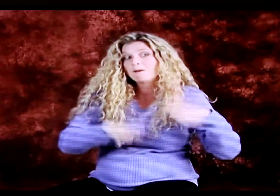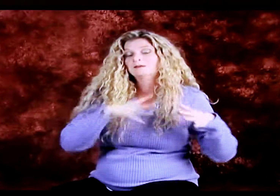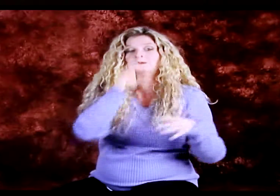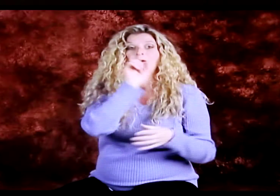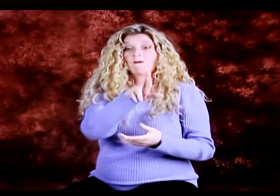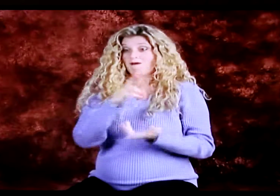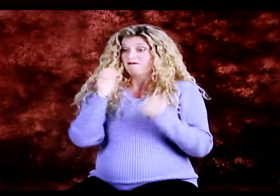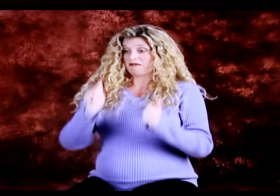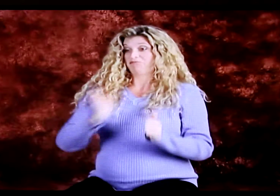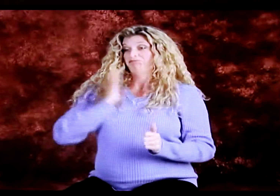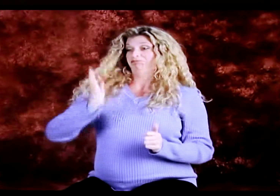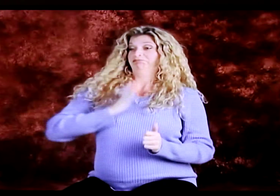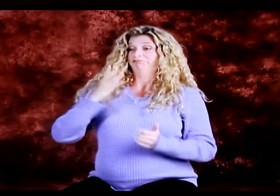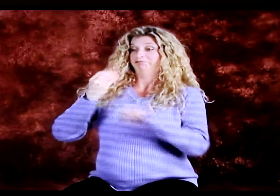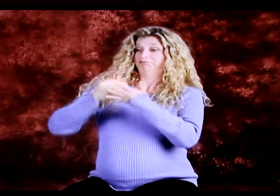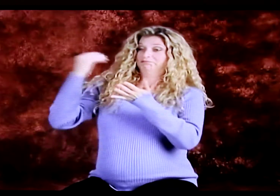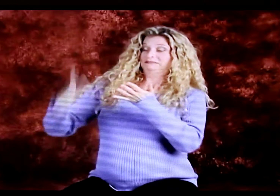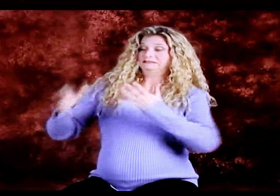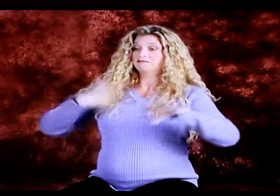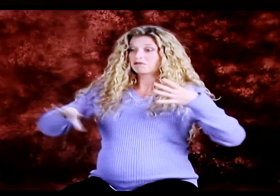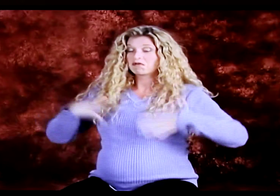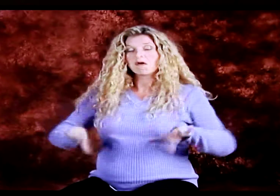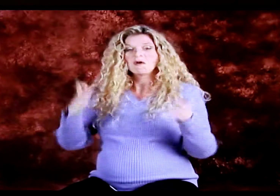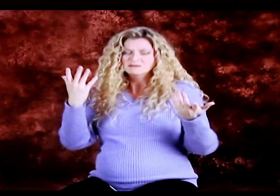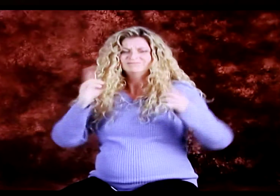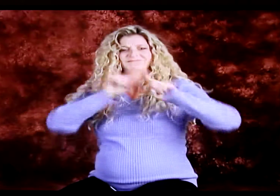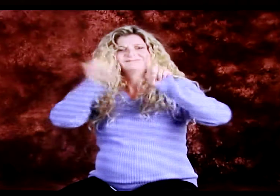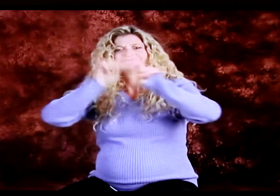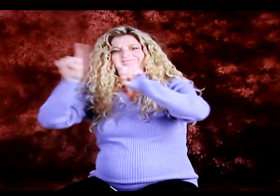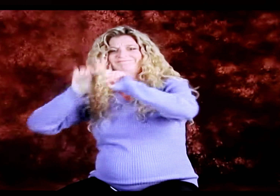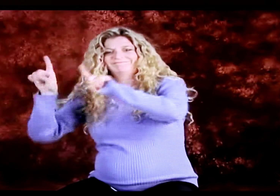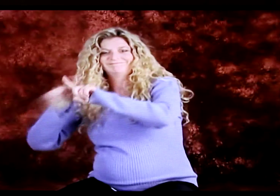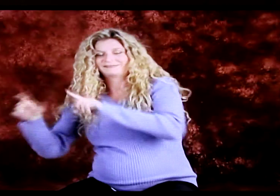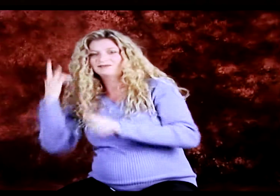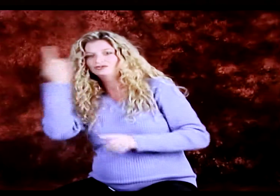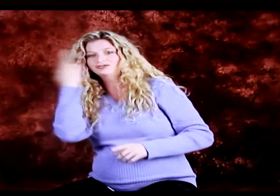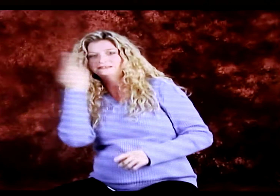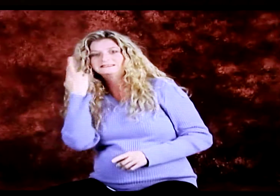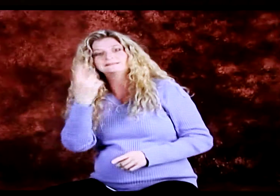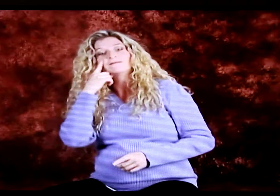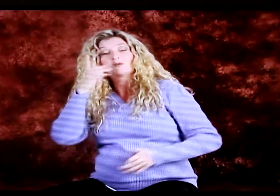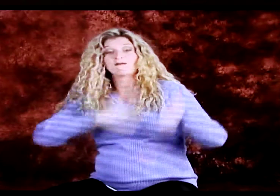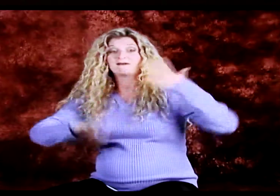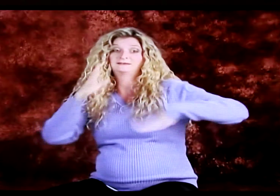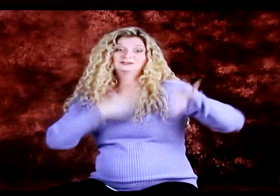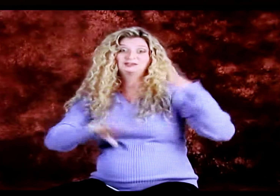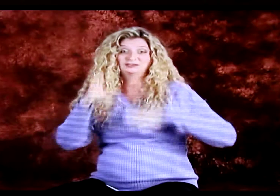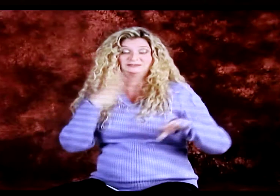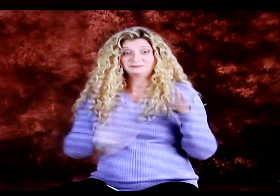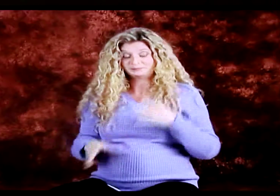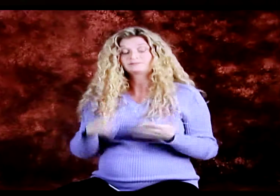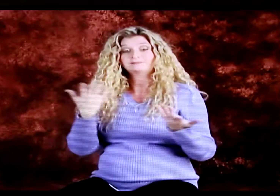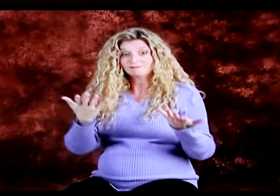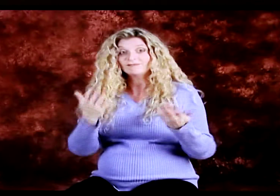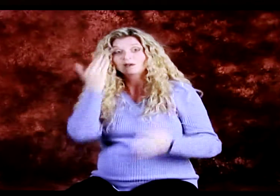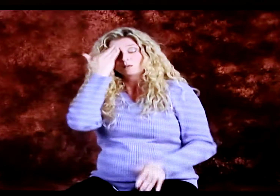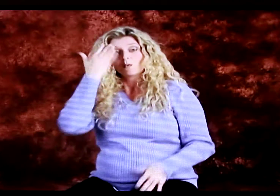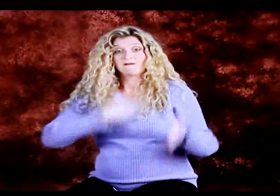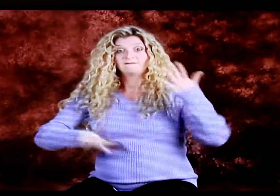Maybe it's the kind of clothes they can afford, you know, or maybe if they're very wealthy, they can afford different clothes. So there's a lot of different reasons behind that and the fashion